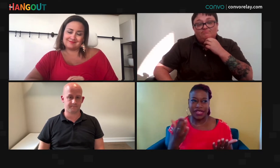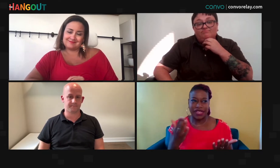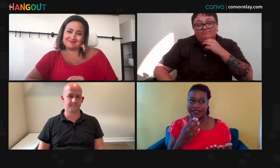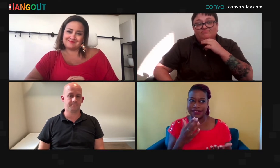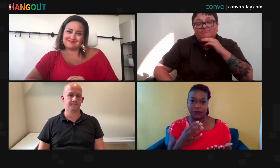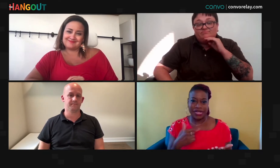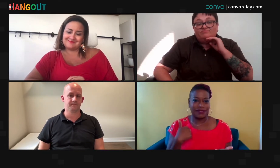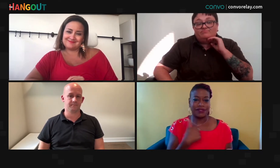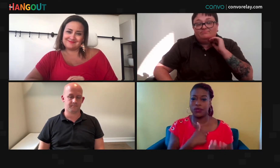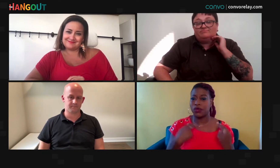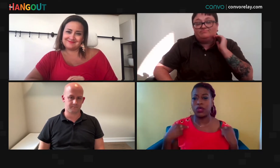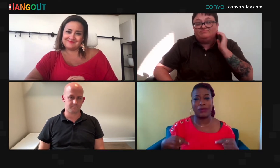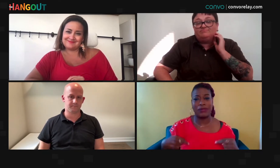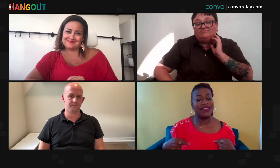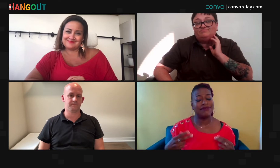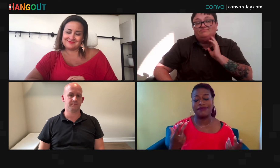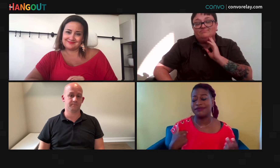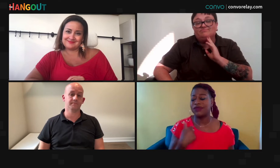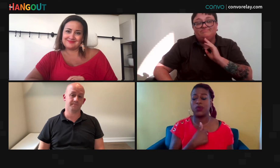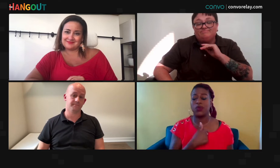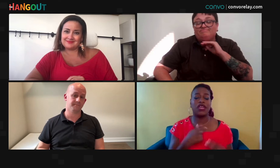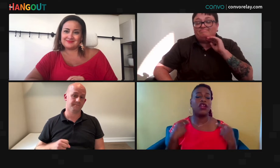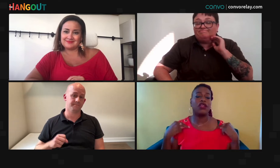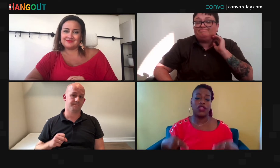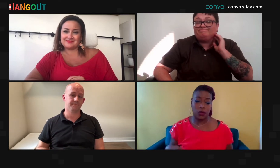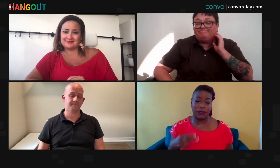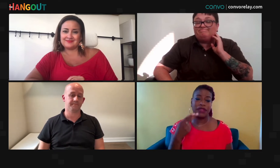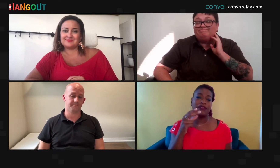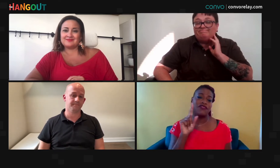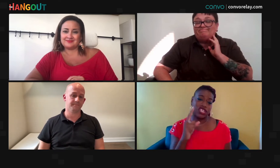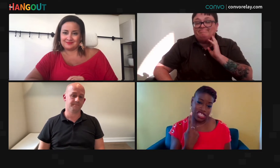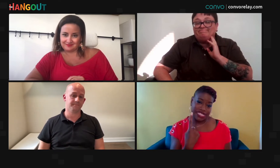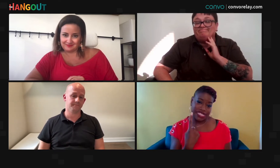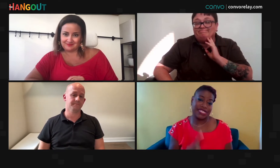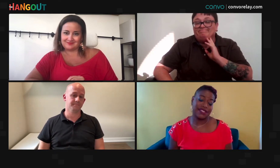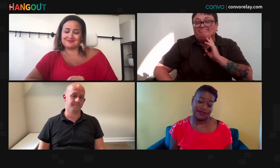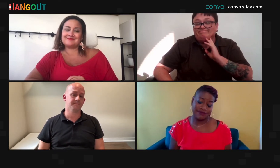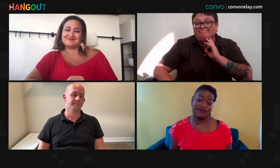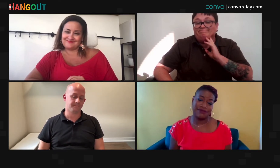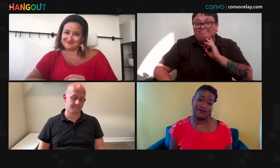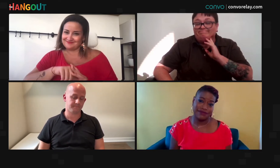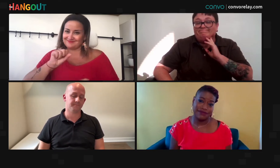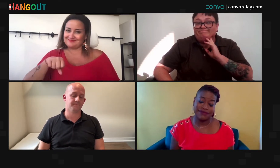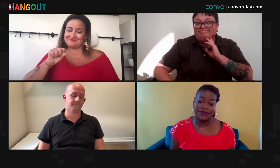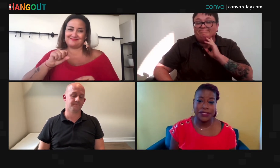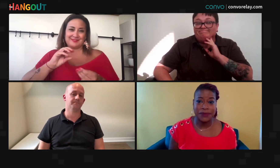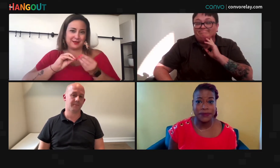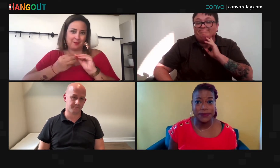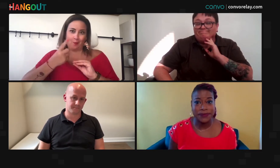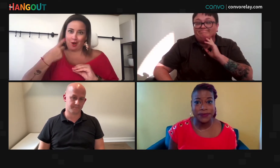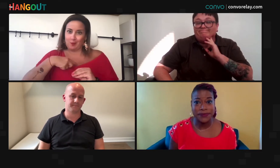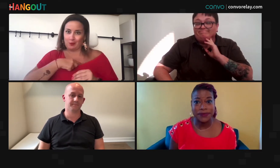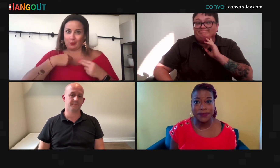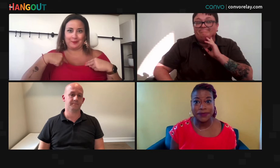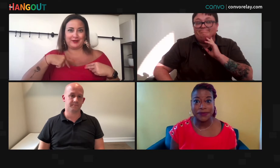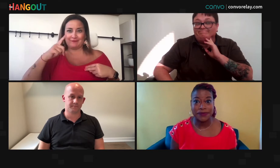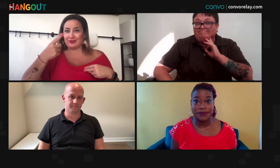I learn. And so those are things we have to understand. We're human. We're human first. And this is